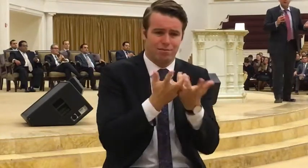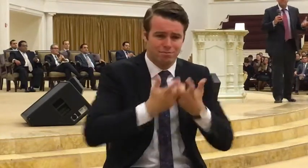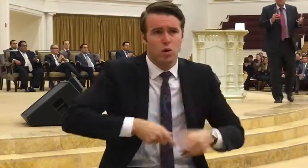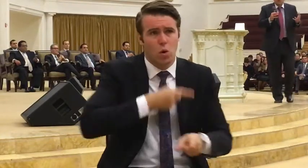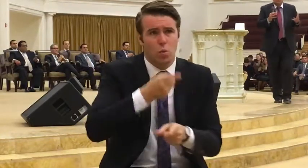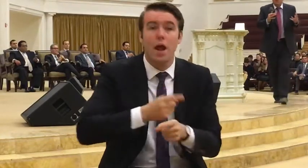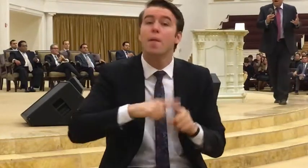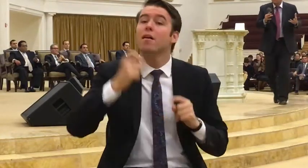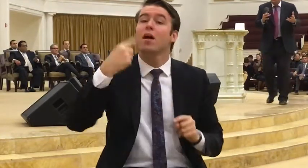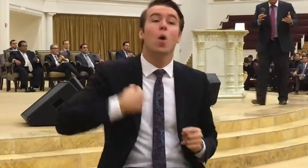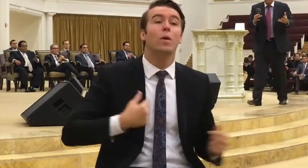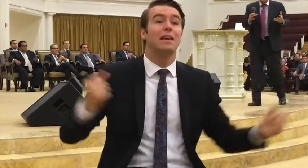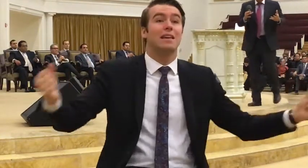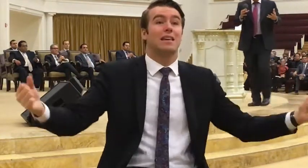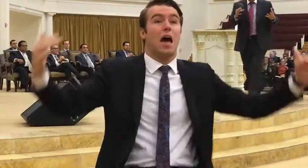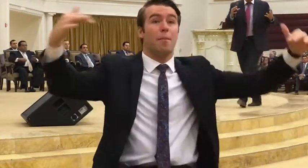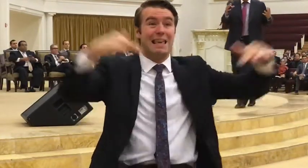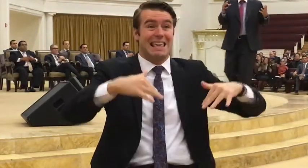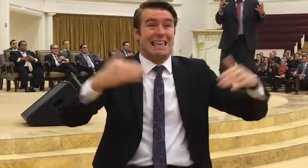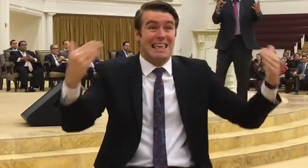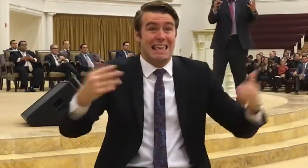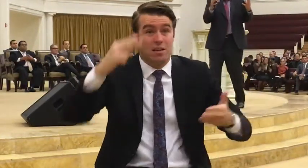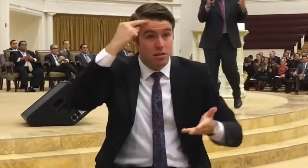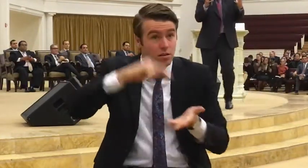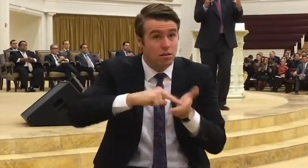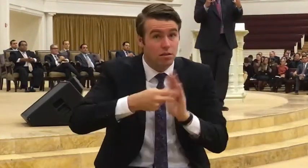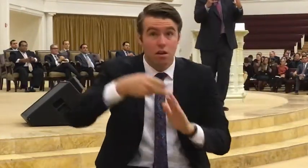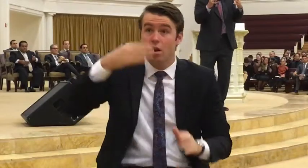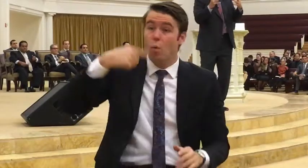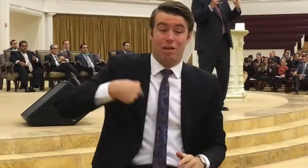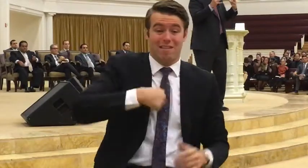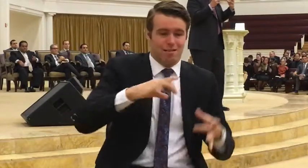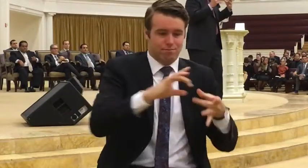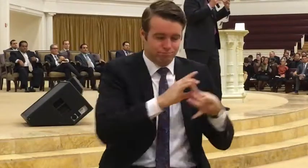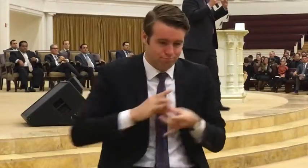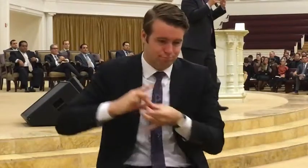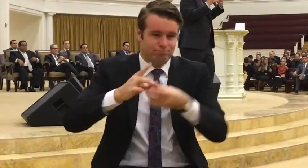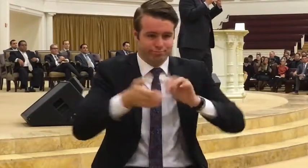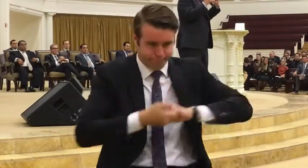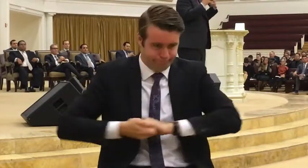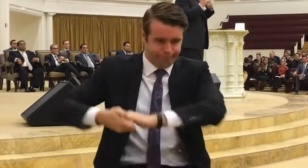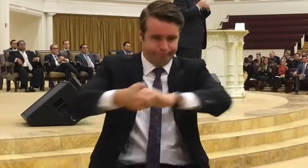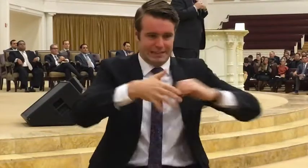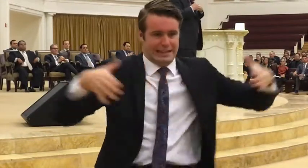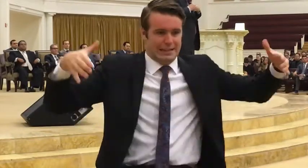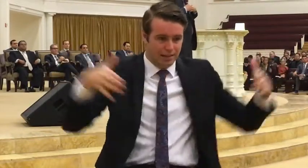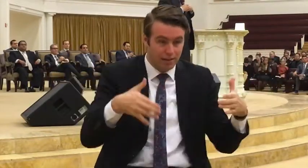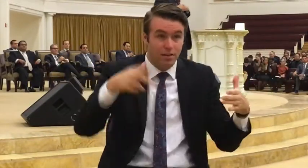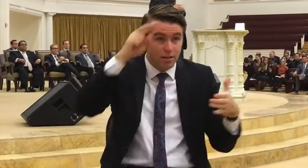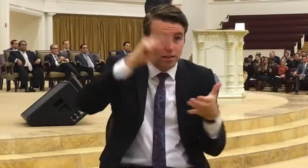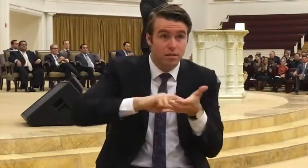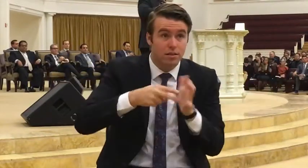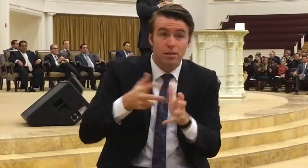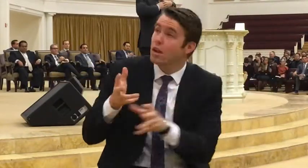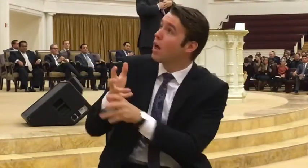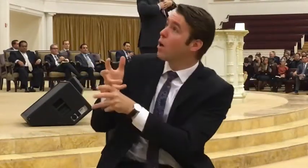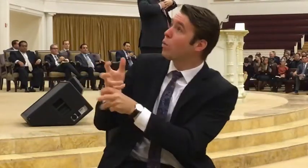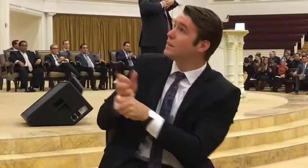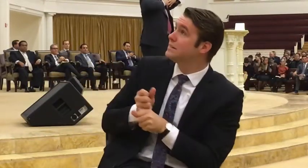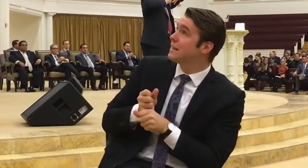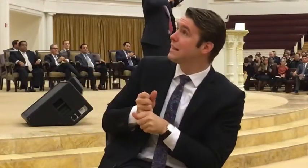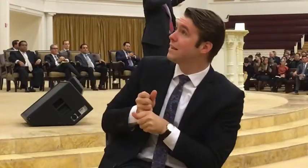whole point of this social construct is so that we can all get together and receive to